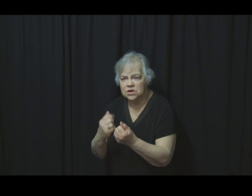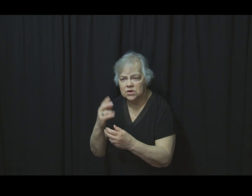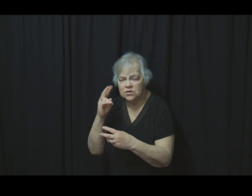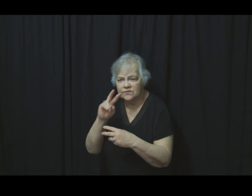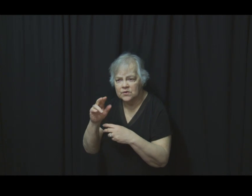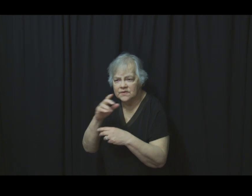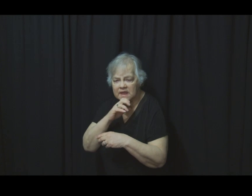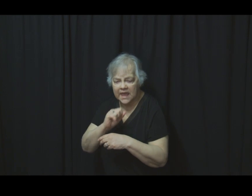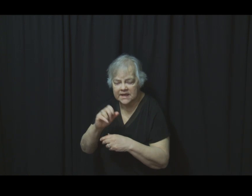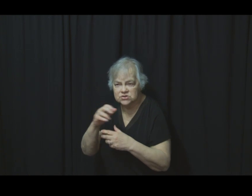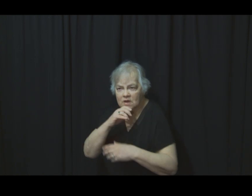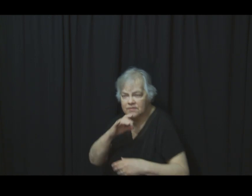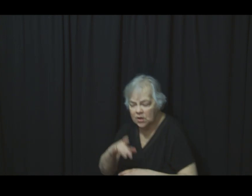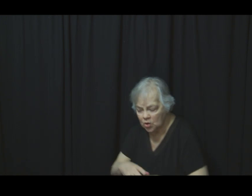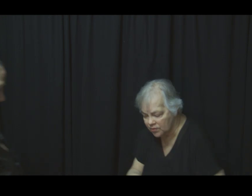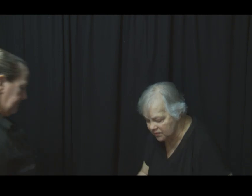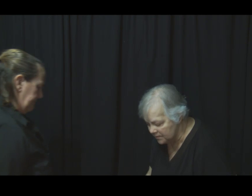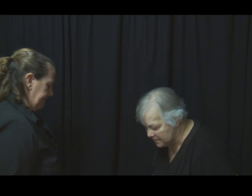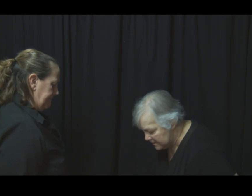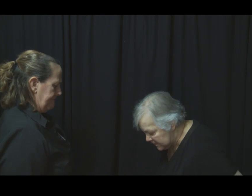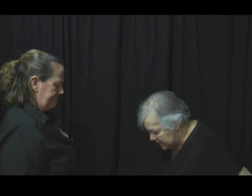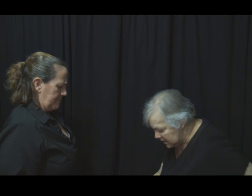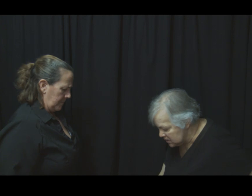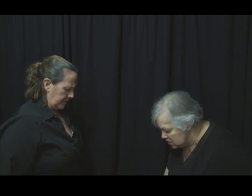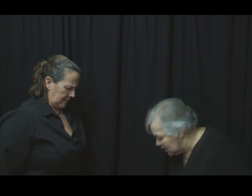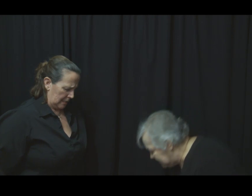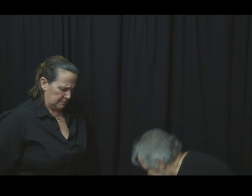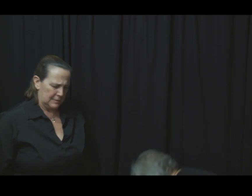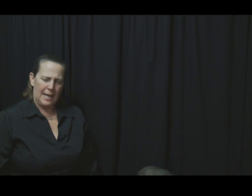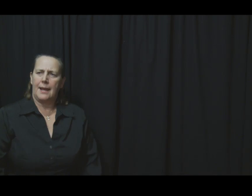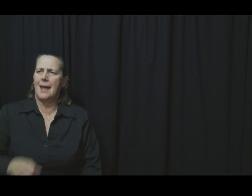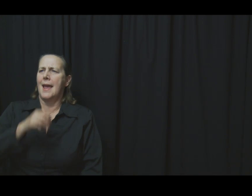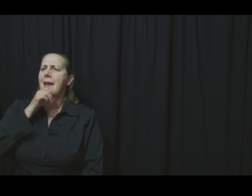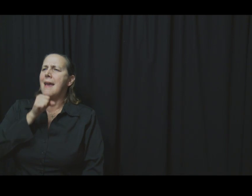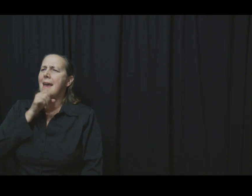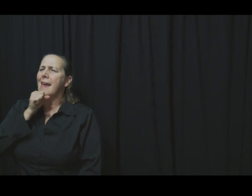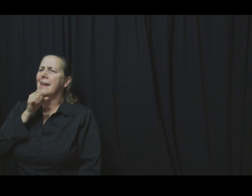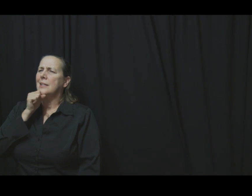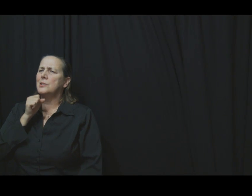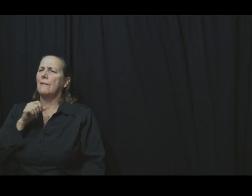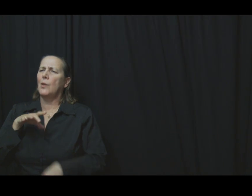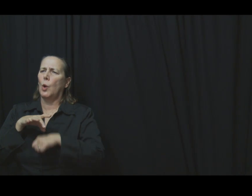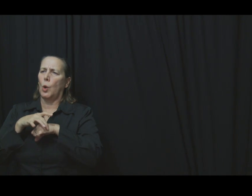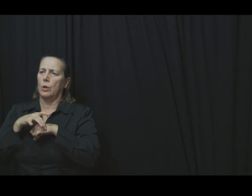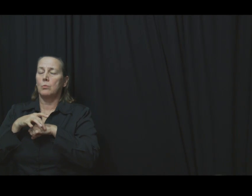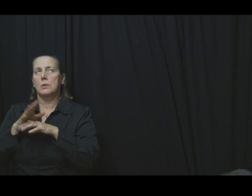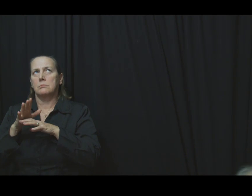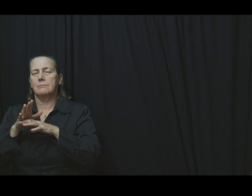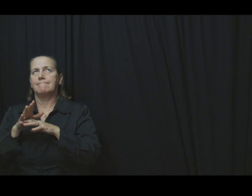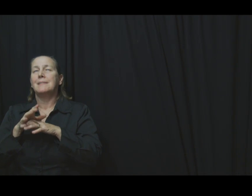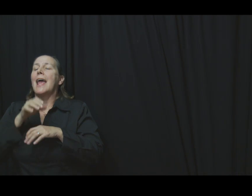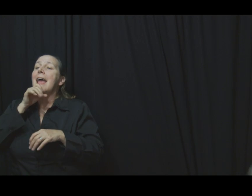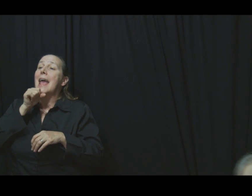The age of the Earth? Well, the age of stars. Let's see.